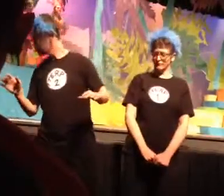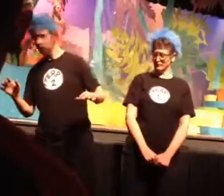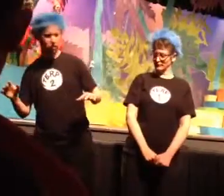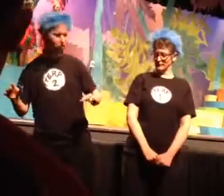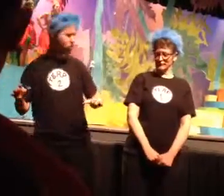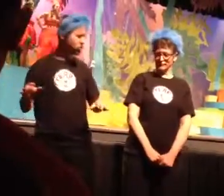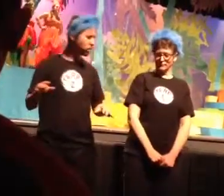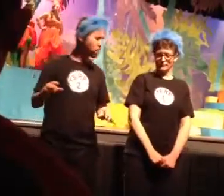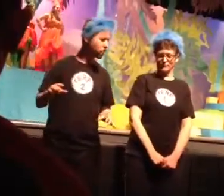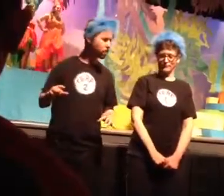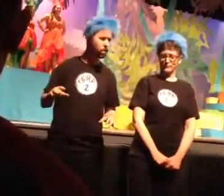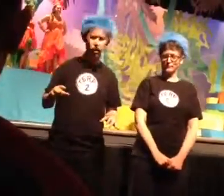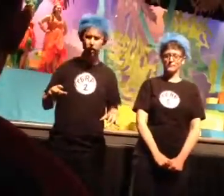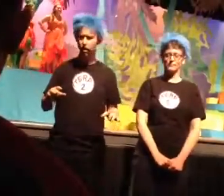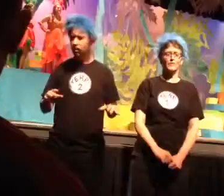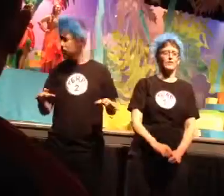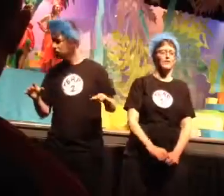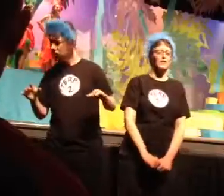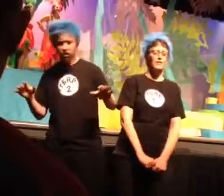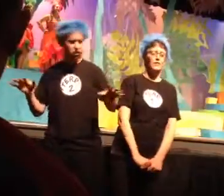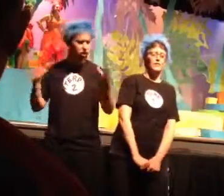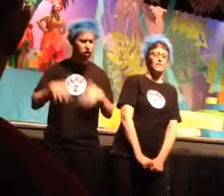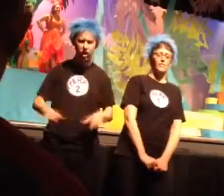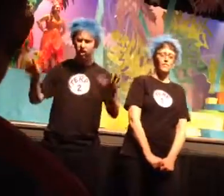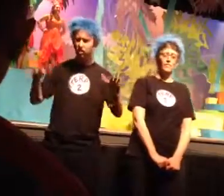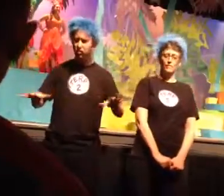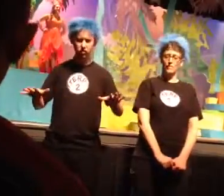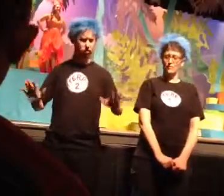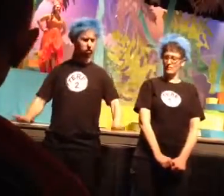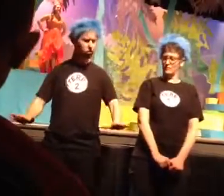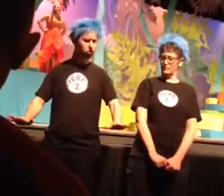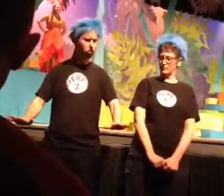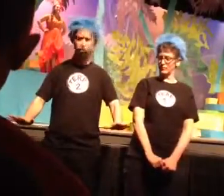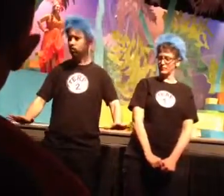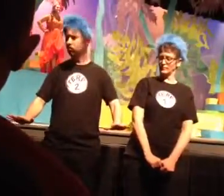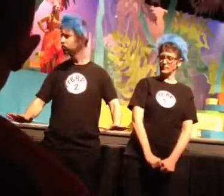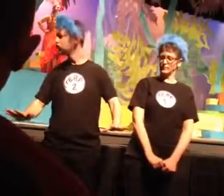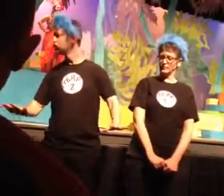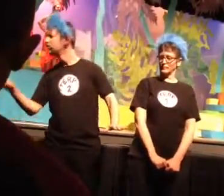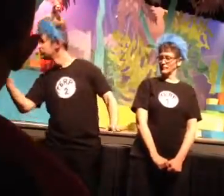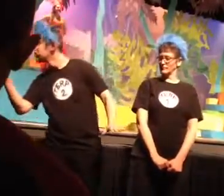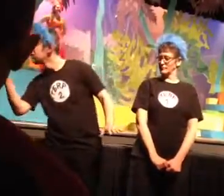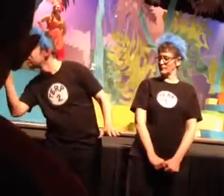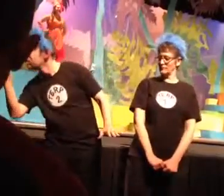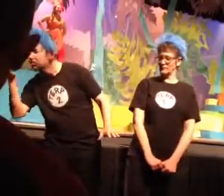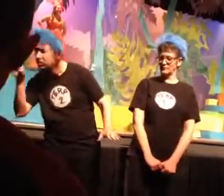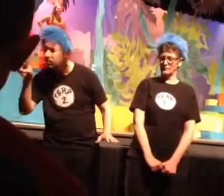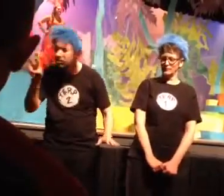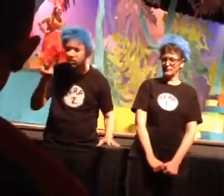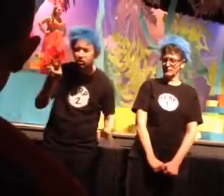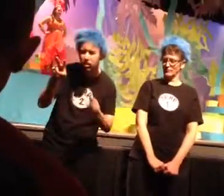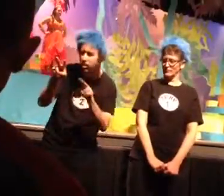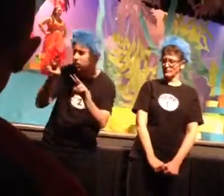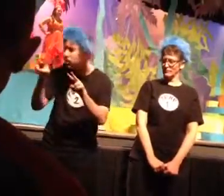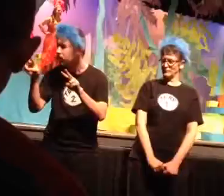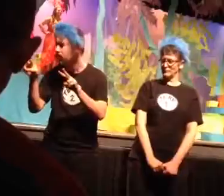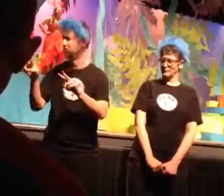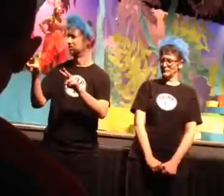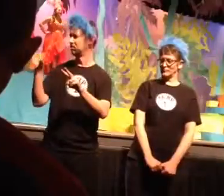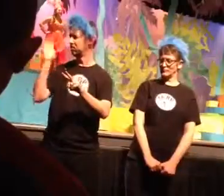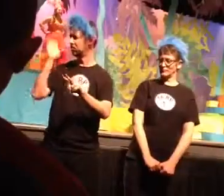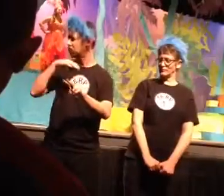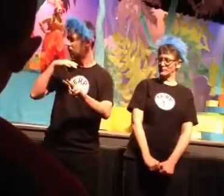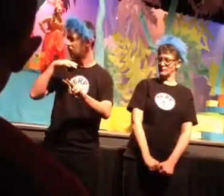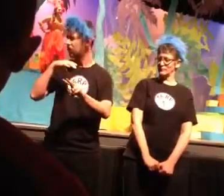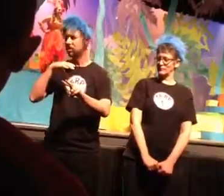So Horton stopped splashing, he looked for the sound That's funny!